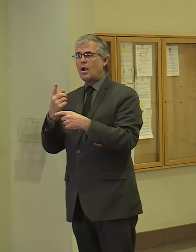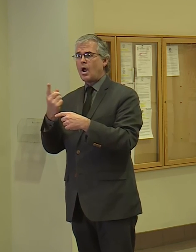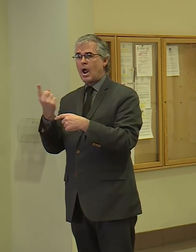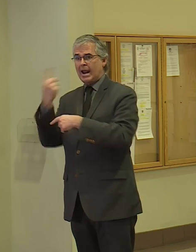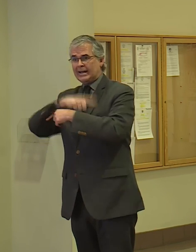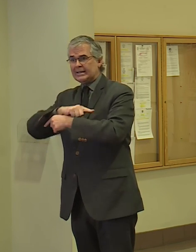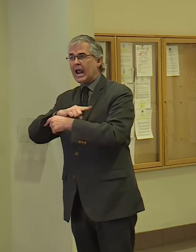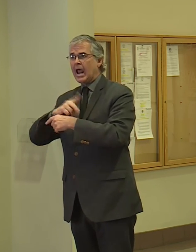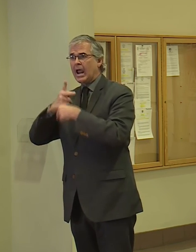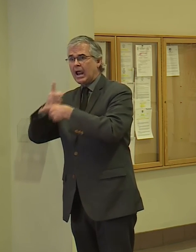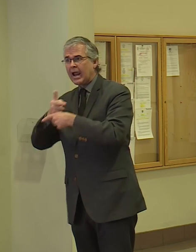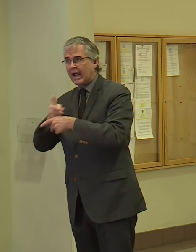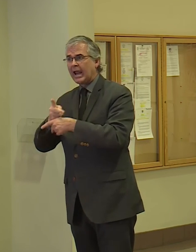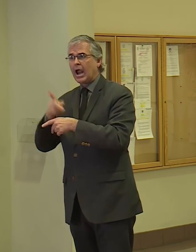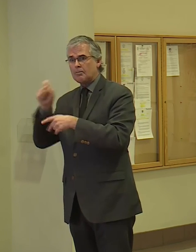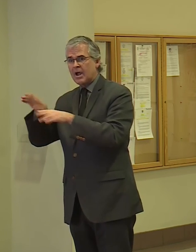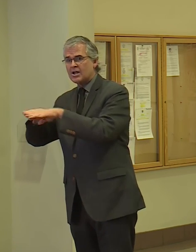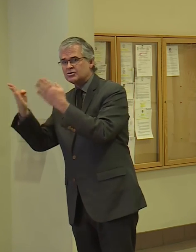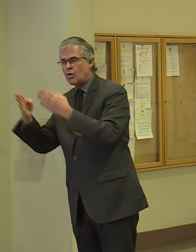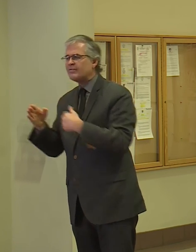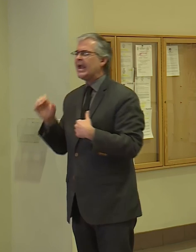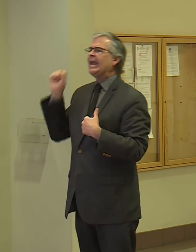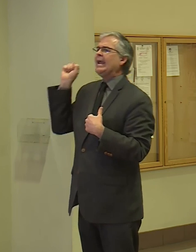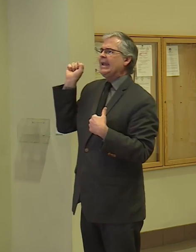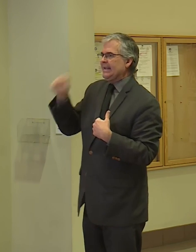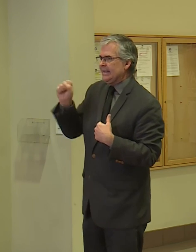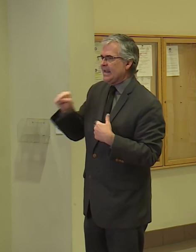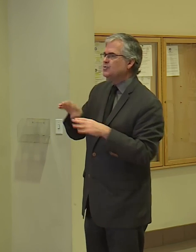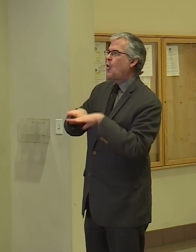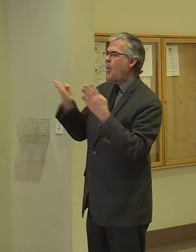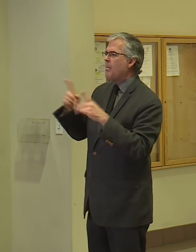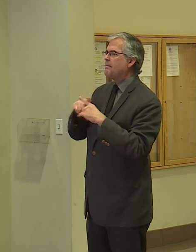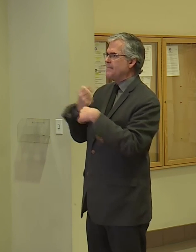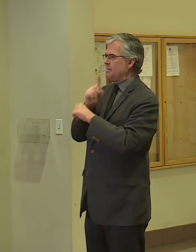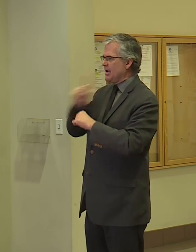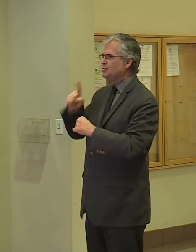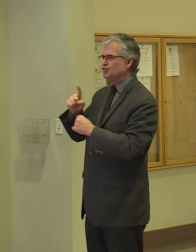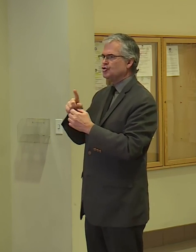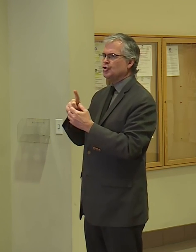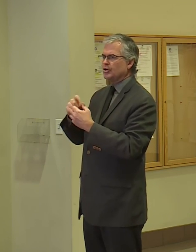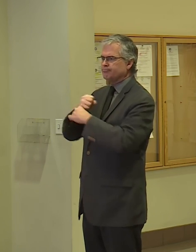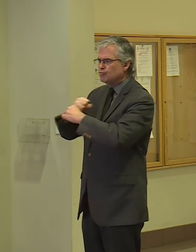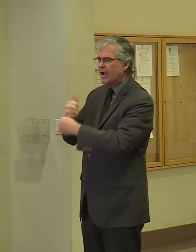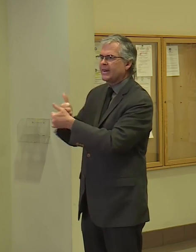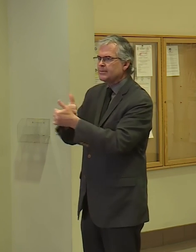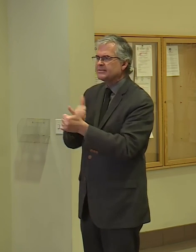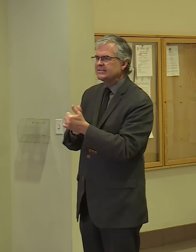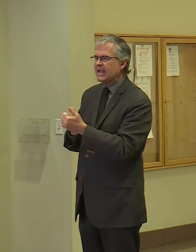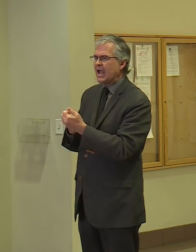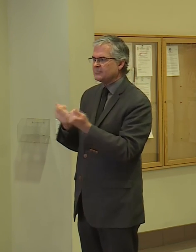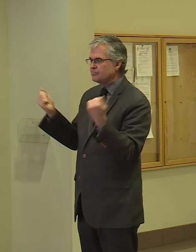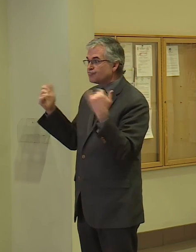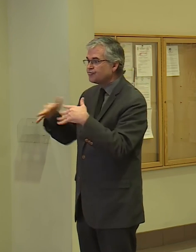them to have staffing appropriately and distance separation social distance or separation yes sir